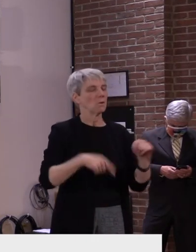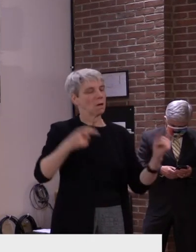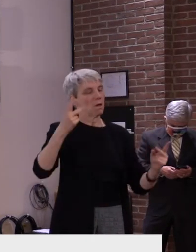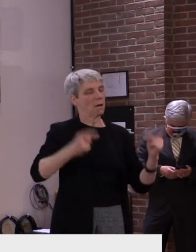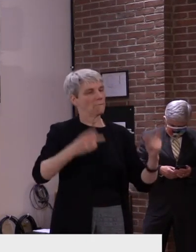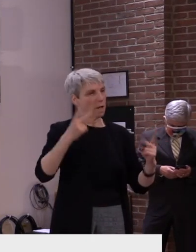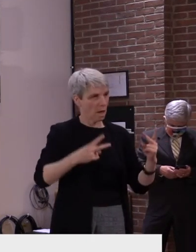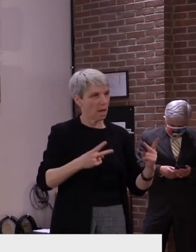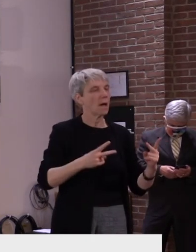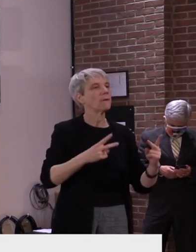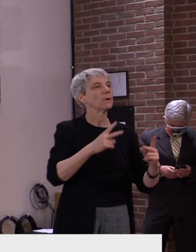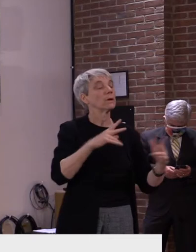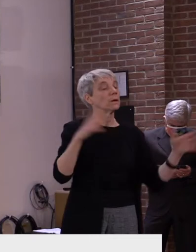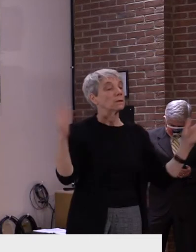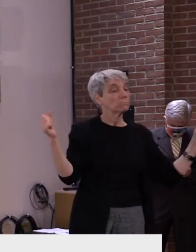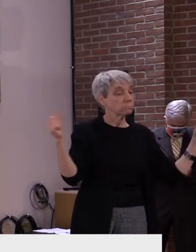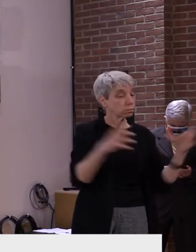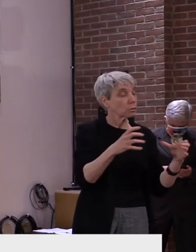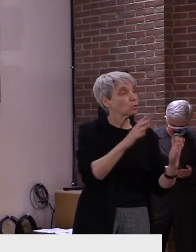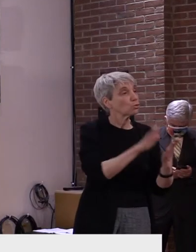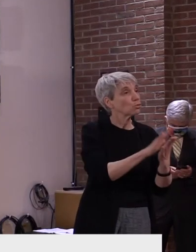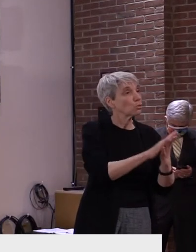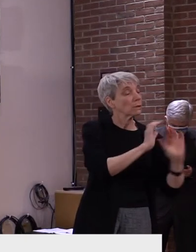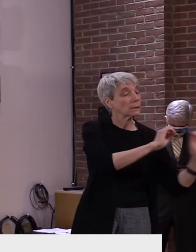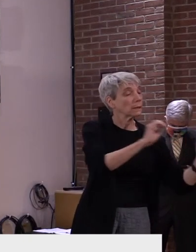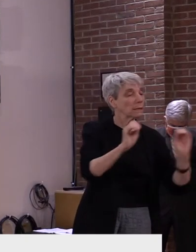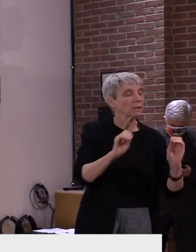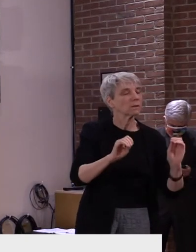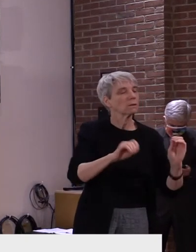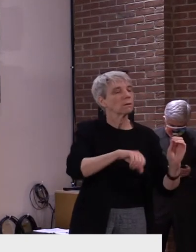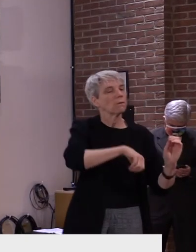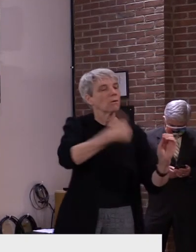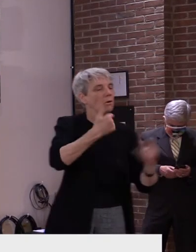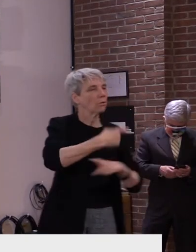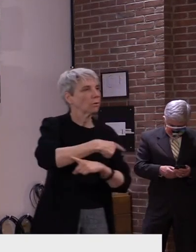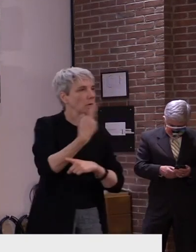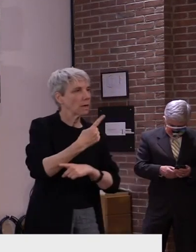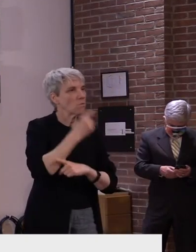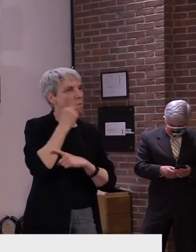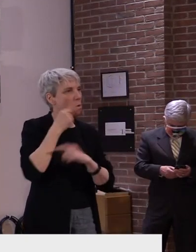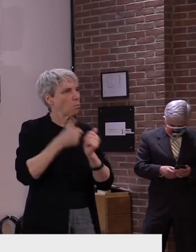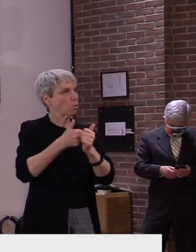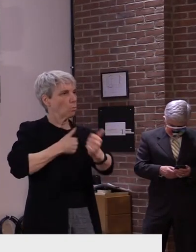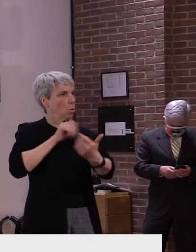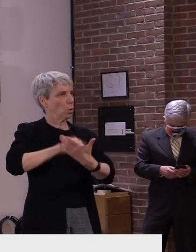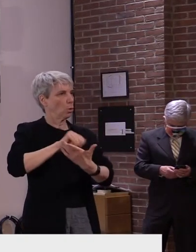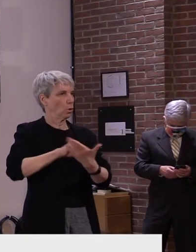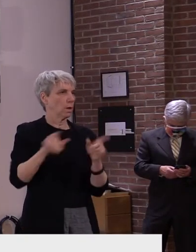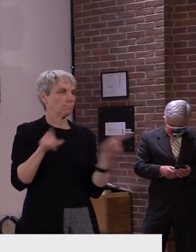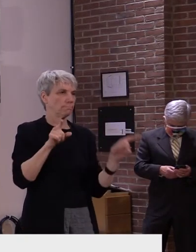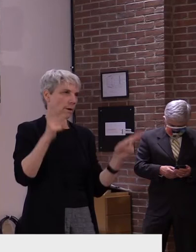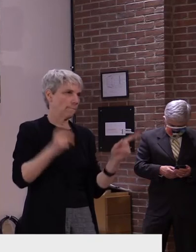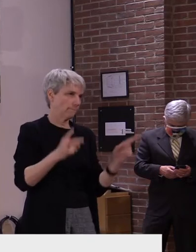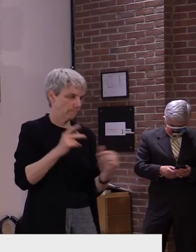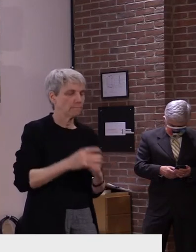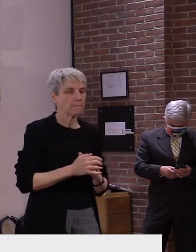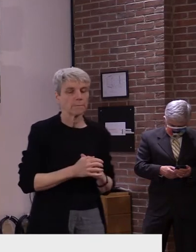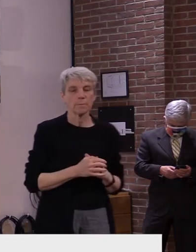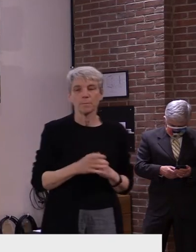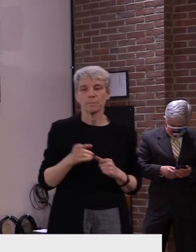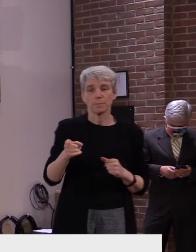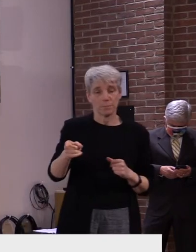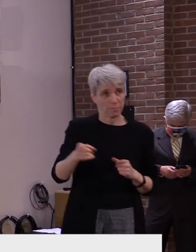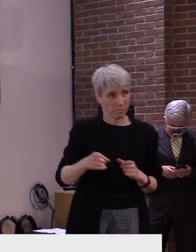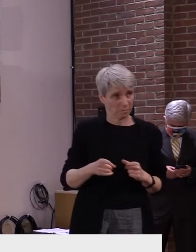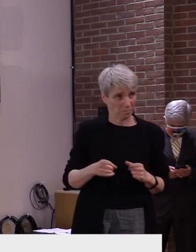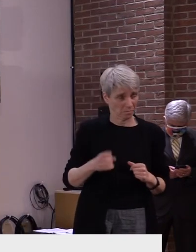Is there going to be a point, you don't want to ask the statistics, if you will, is there going to be a point where we're not going to have enough